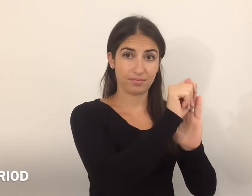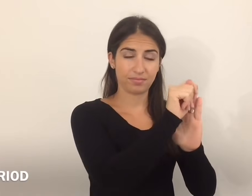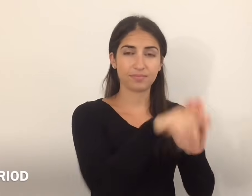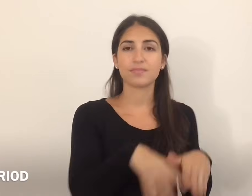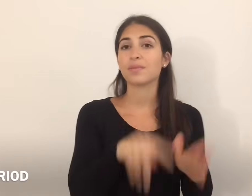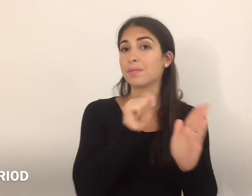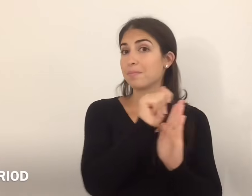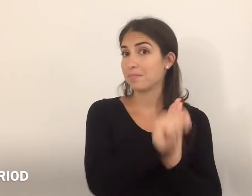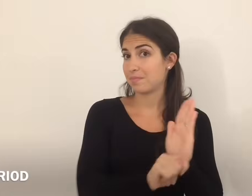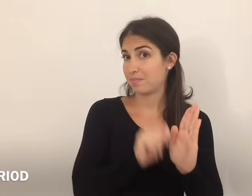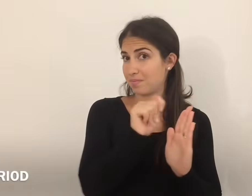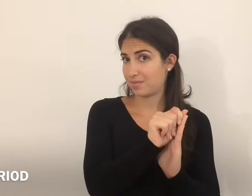Period.